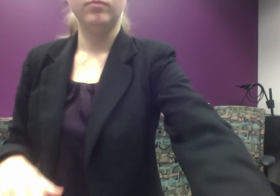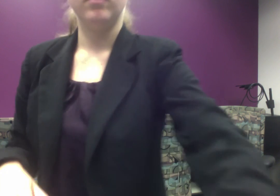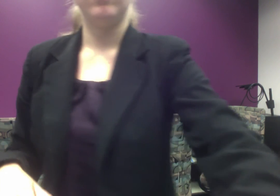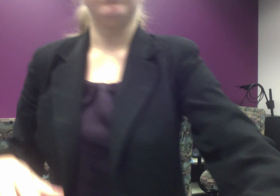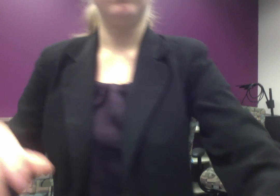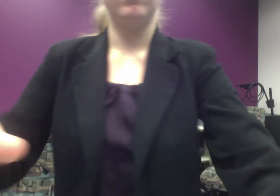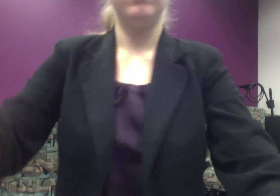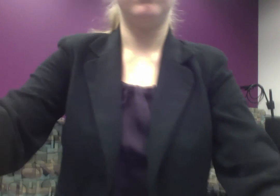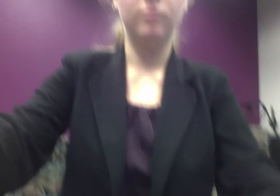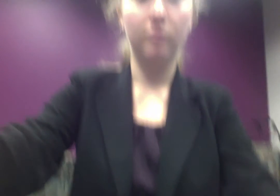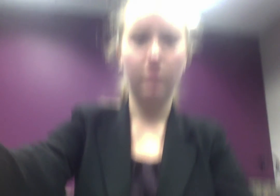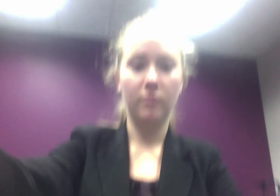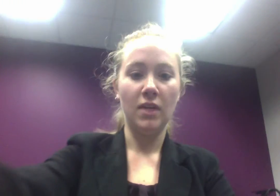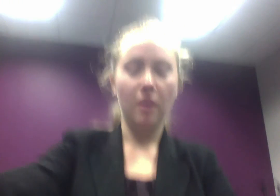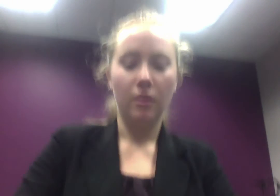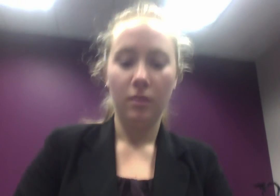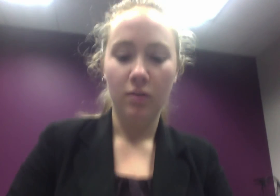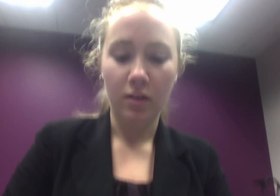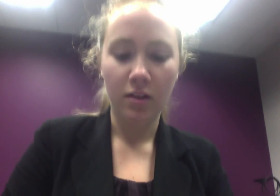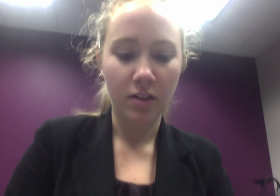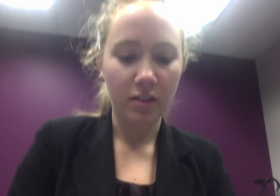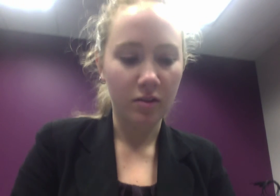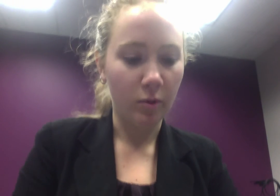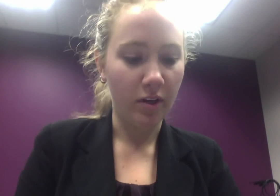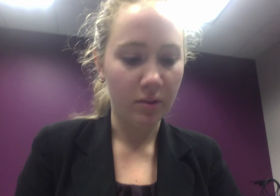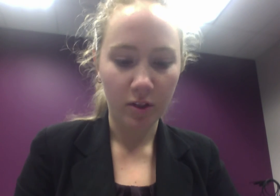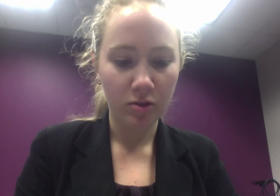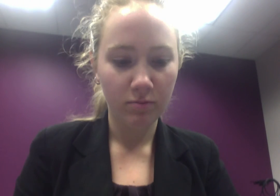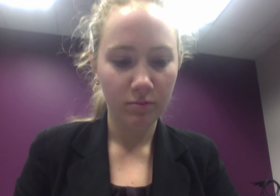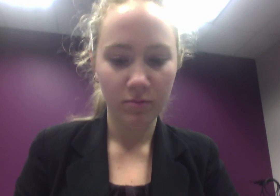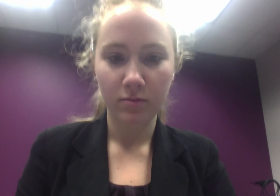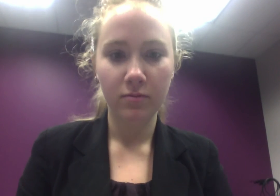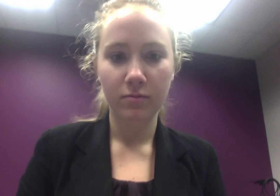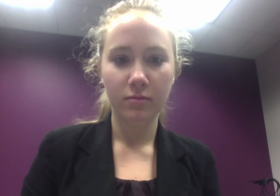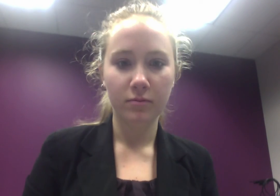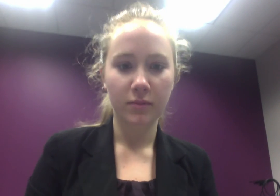Alrighty then. I think I didn't sway as much. I tried so hard.